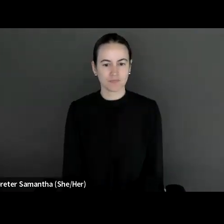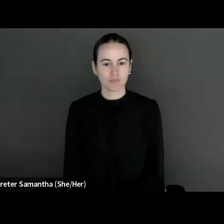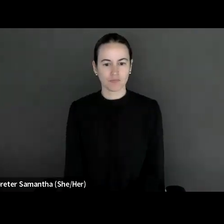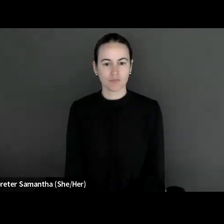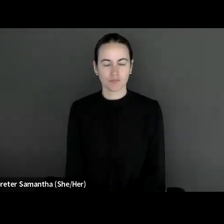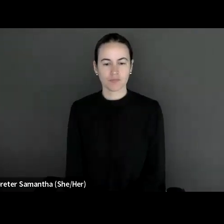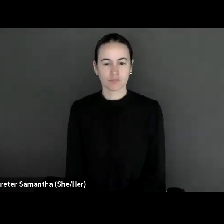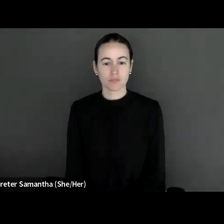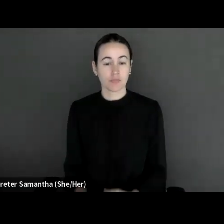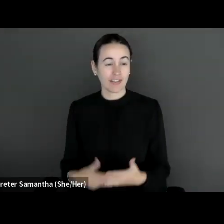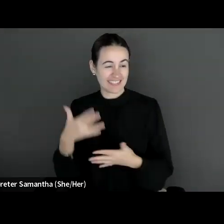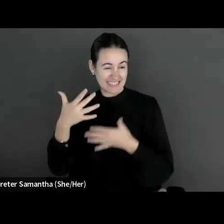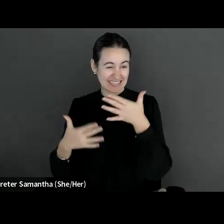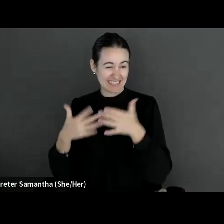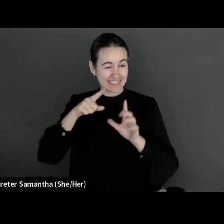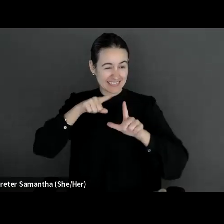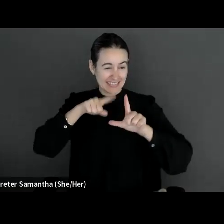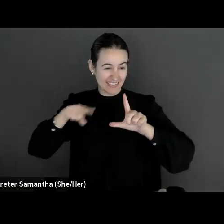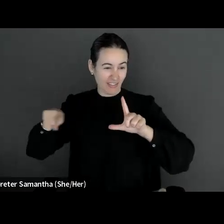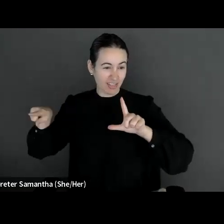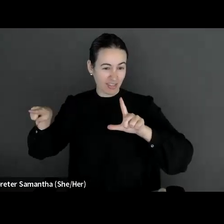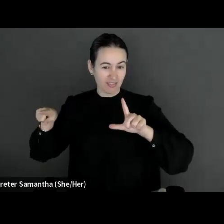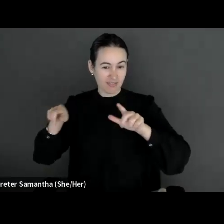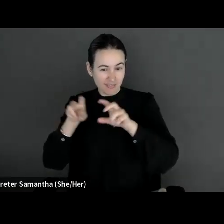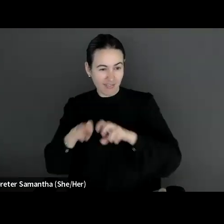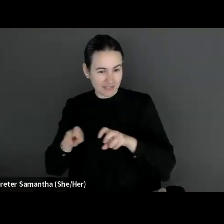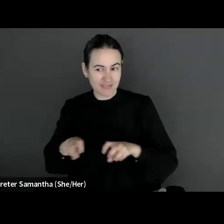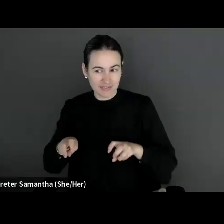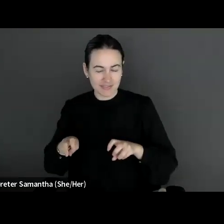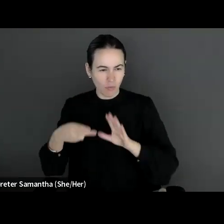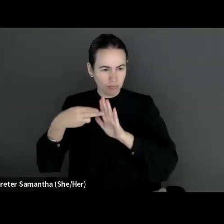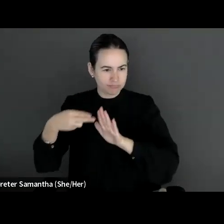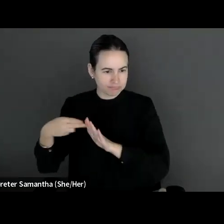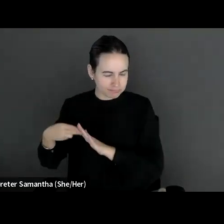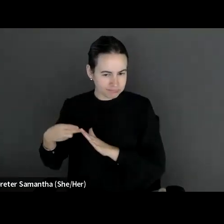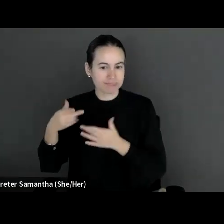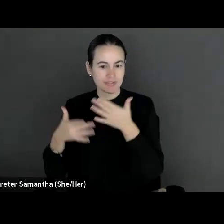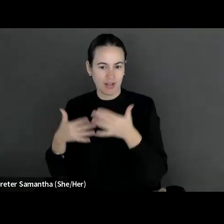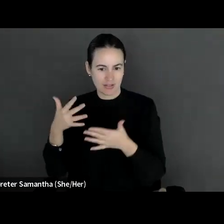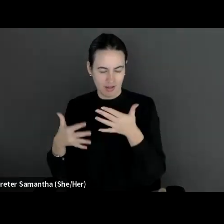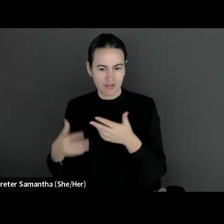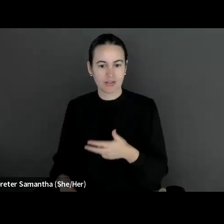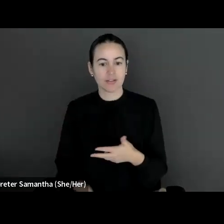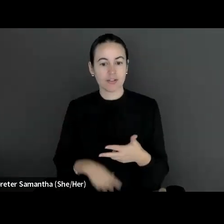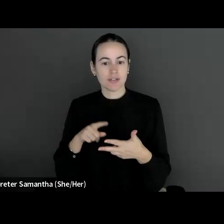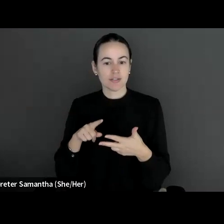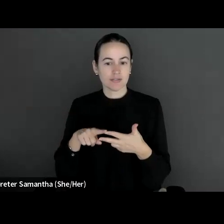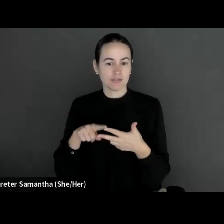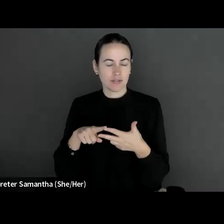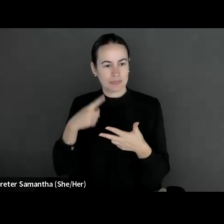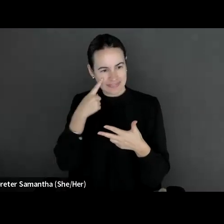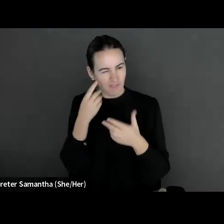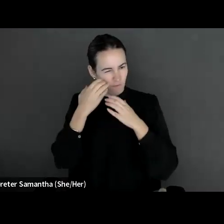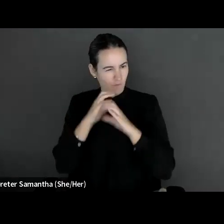the statistical analysis of the annotated data. And it was also informed about the results of the focus